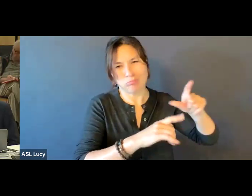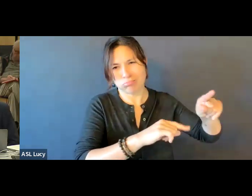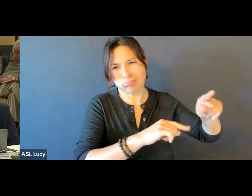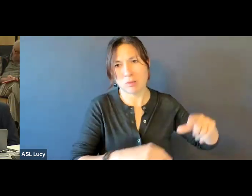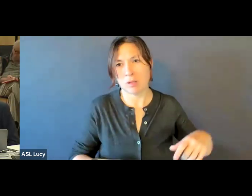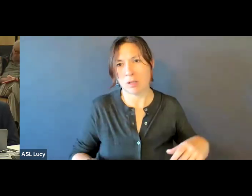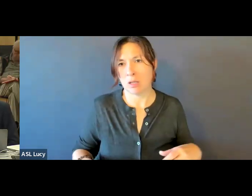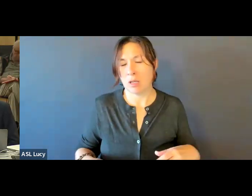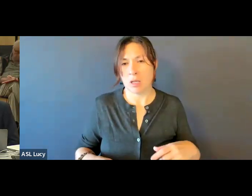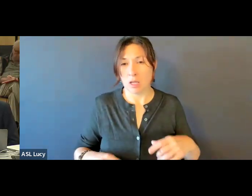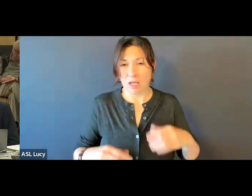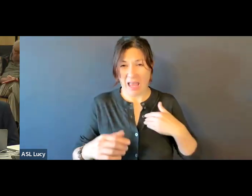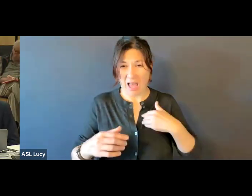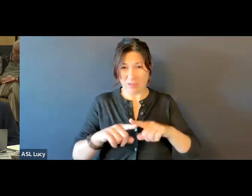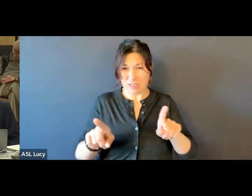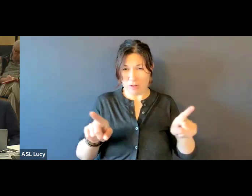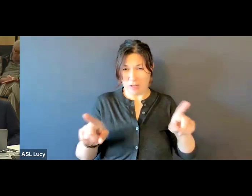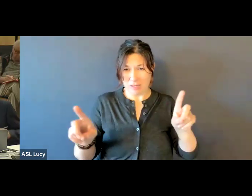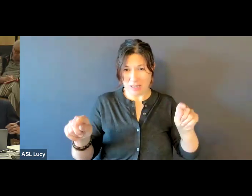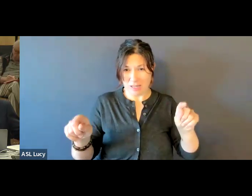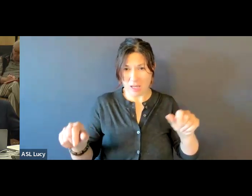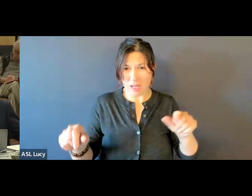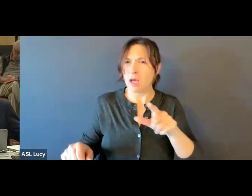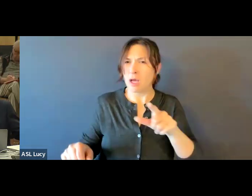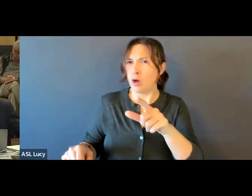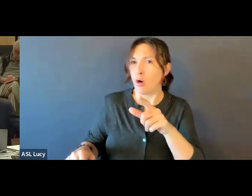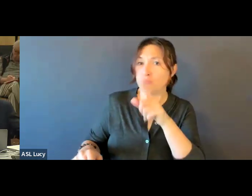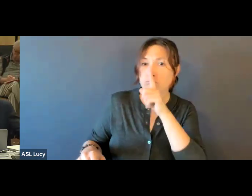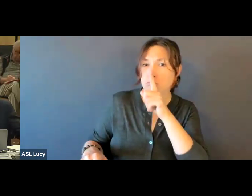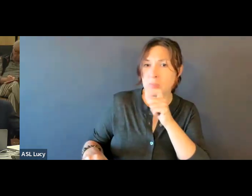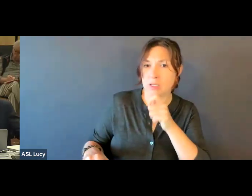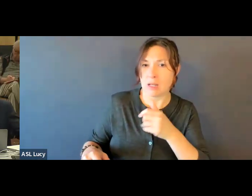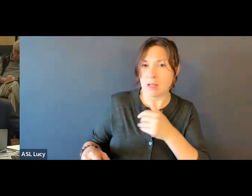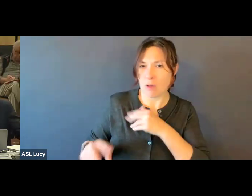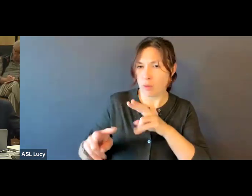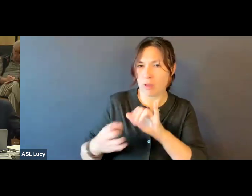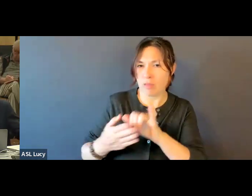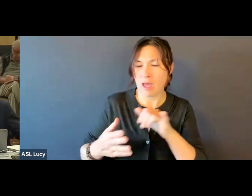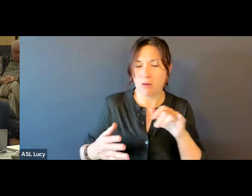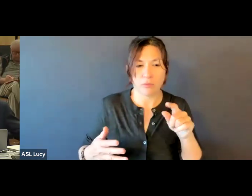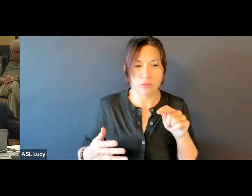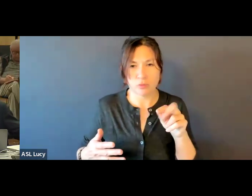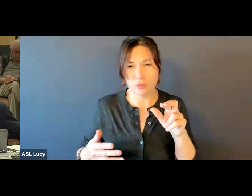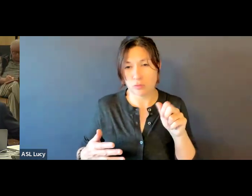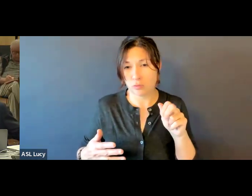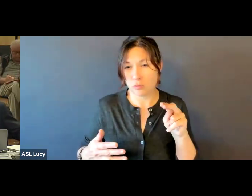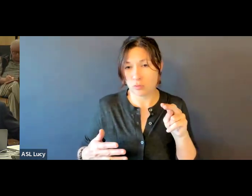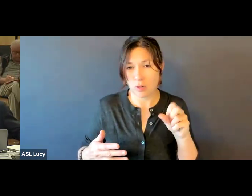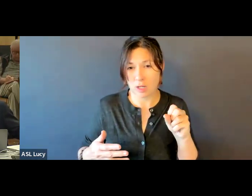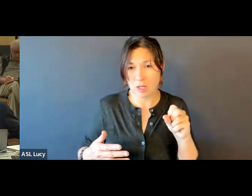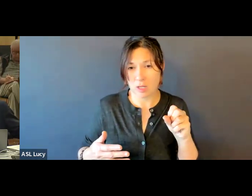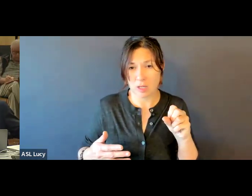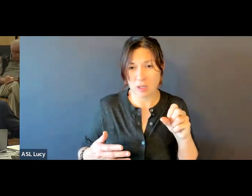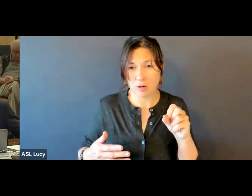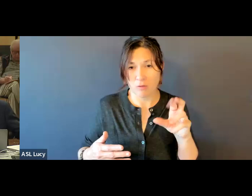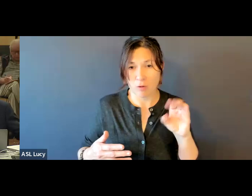schools. But that is something we, Because you could talked do. about Madison Park, excuse me, I didn't mean to interrupt. I'll let you finish. no, that's, Okay. I look